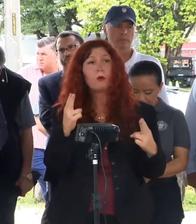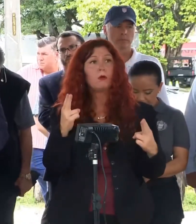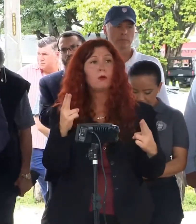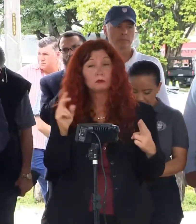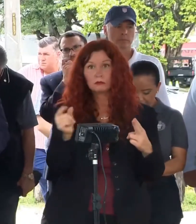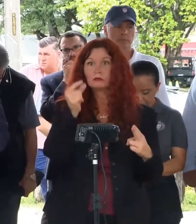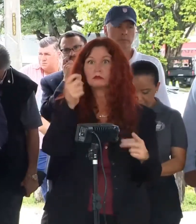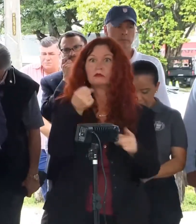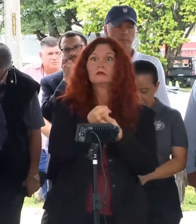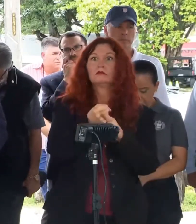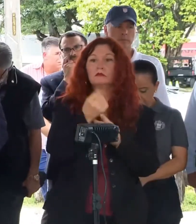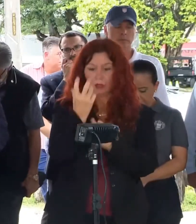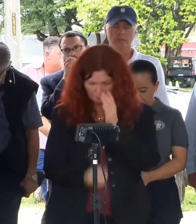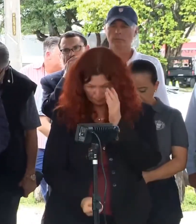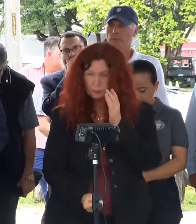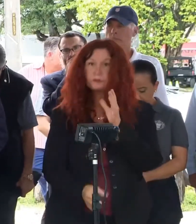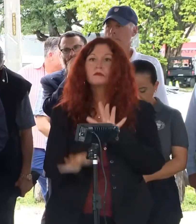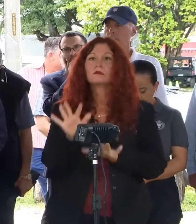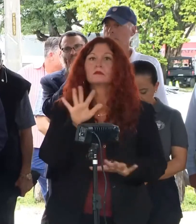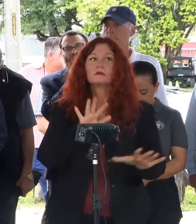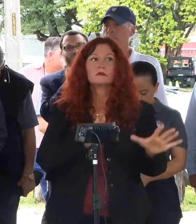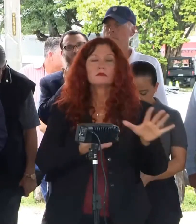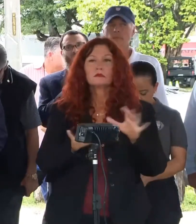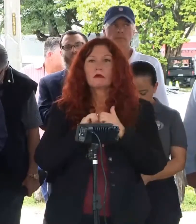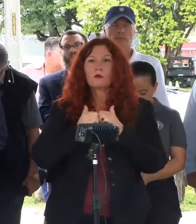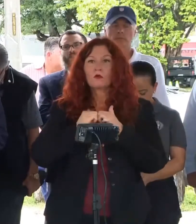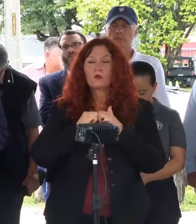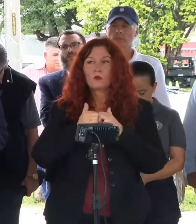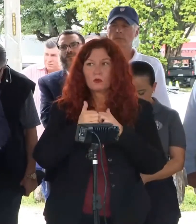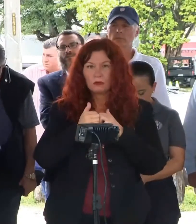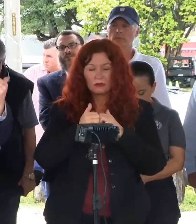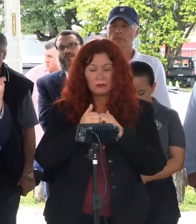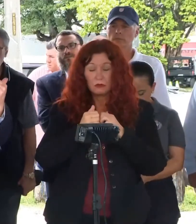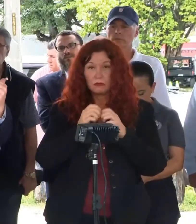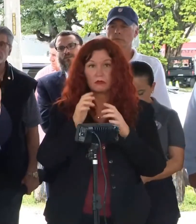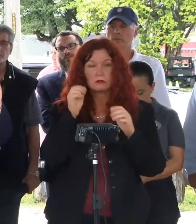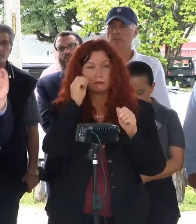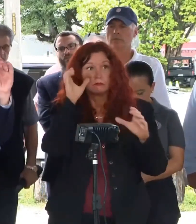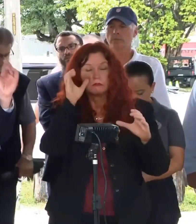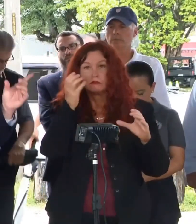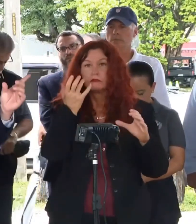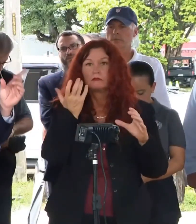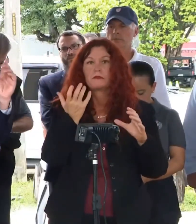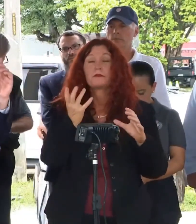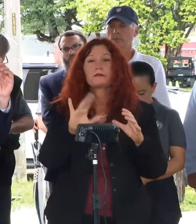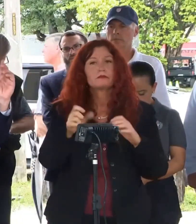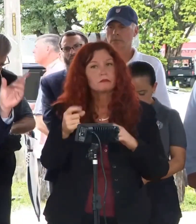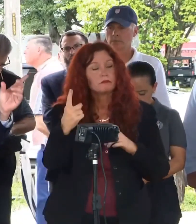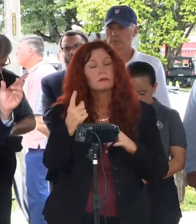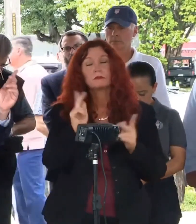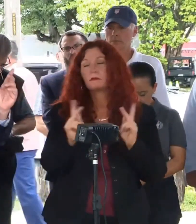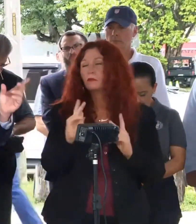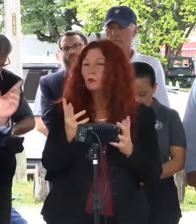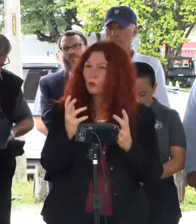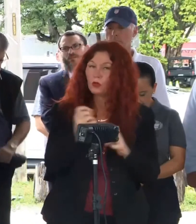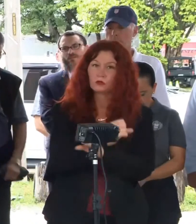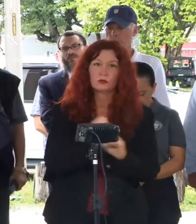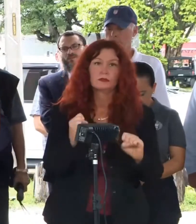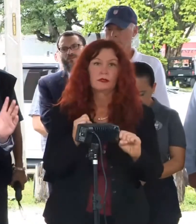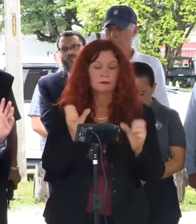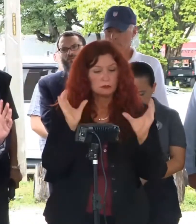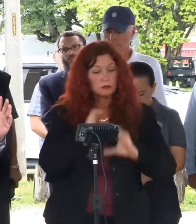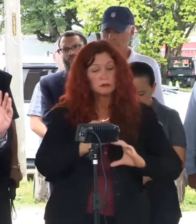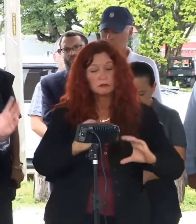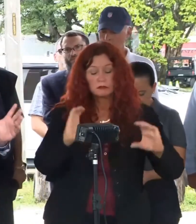resolution? Can they be saved? Can they be identified? And many of these families obviously are waiting. These guys are working their tails off, and as the fire